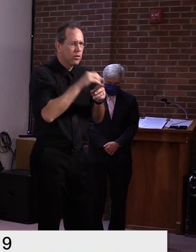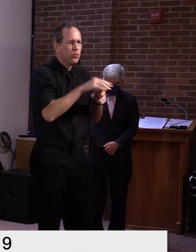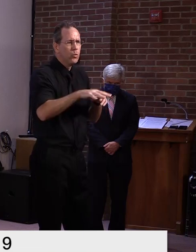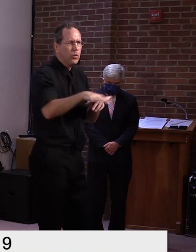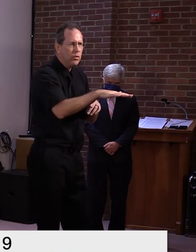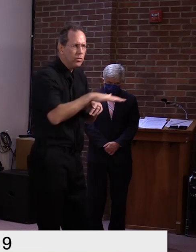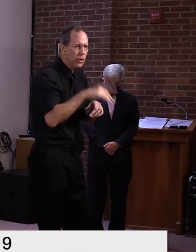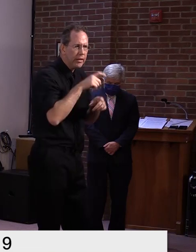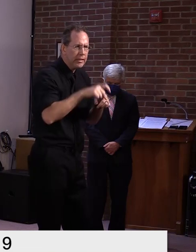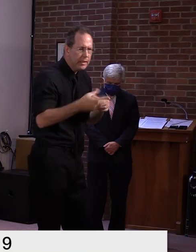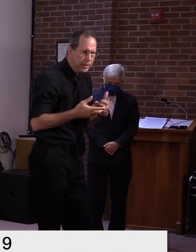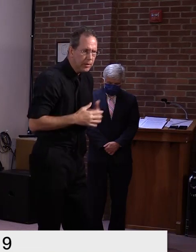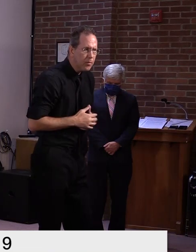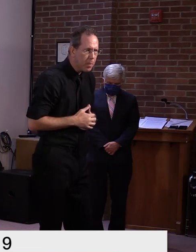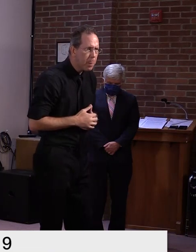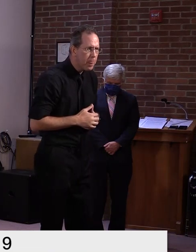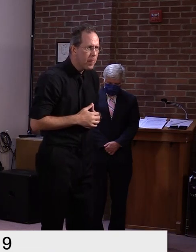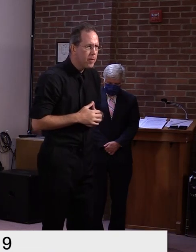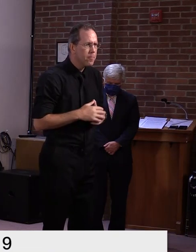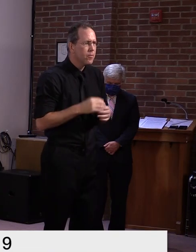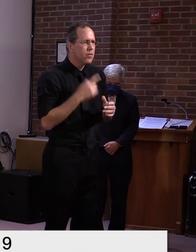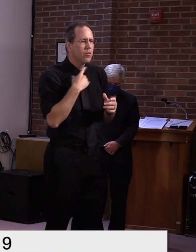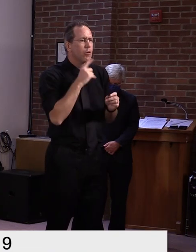Eric, the time Vargas.